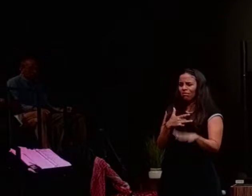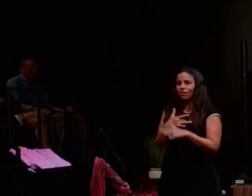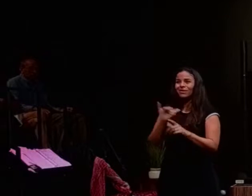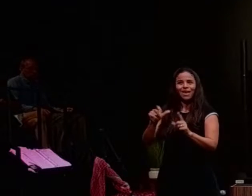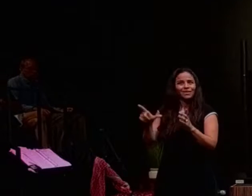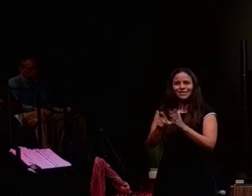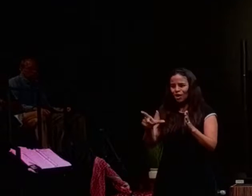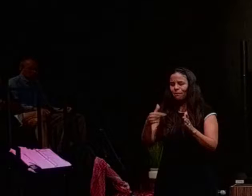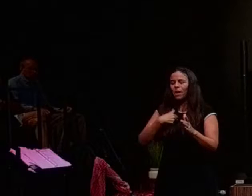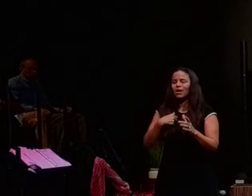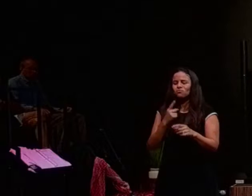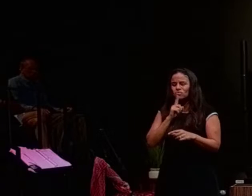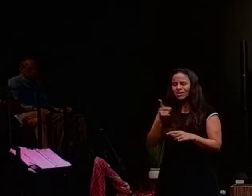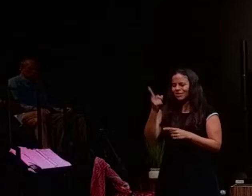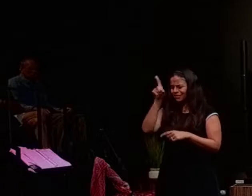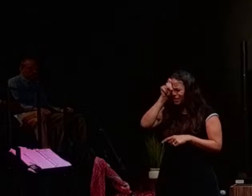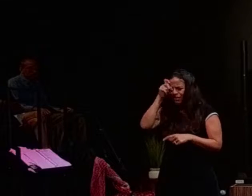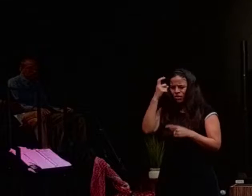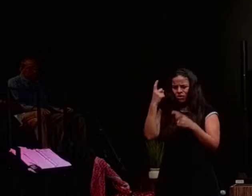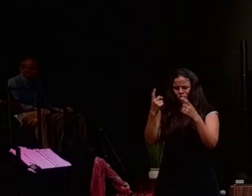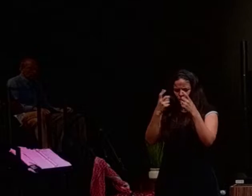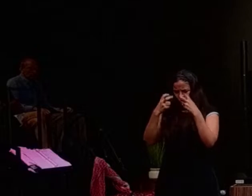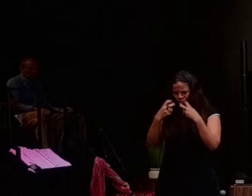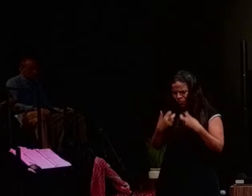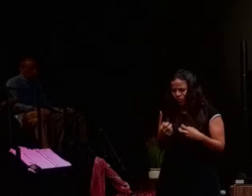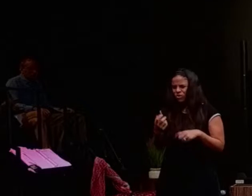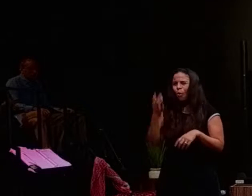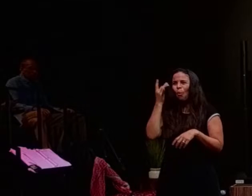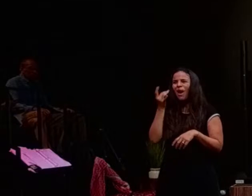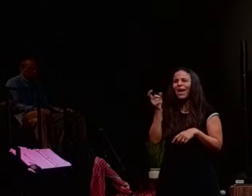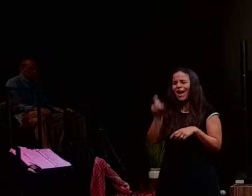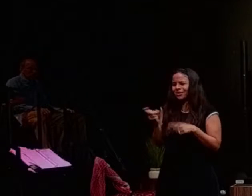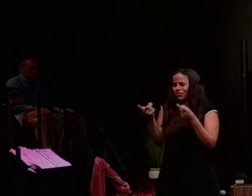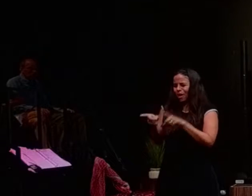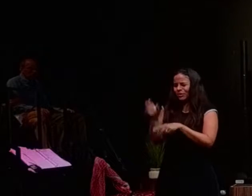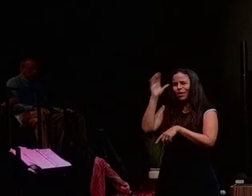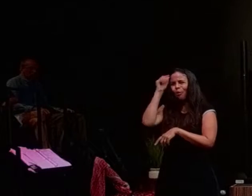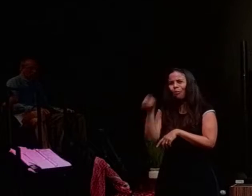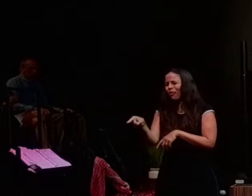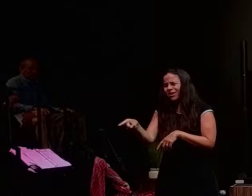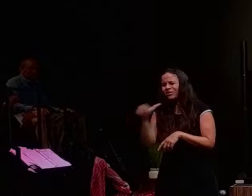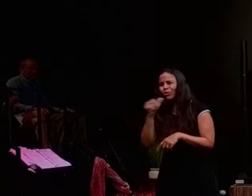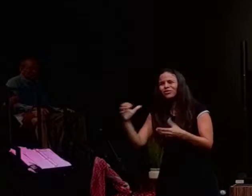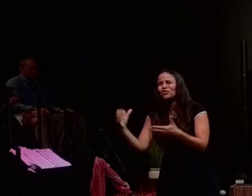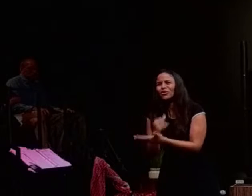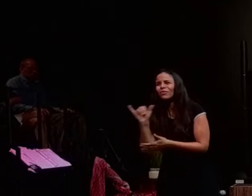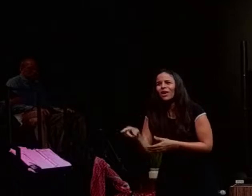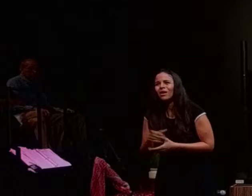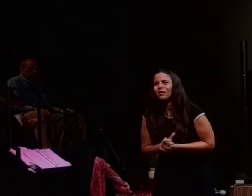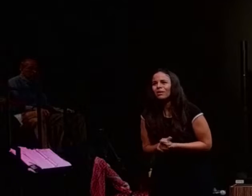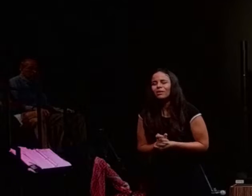really questioned, you know, why did this happen? Why did this little boy, why did this have to happen to him? He was innocent. He didn't deserve this, you